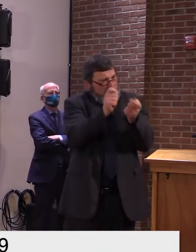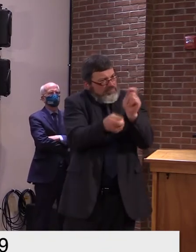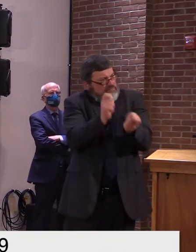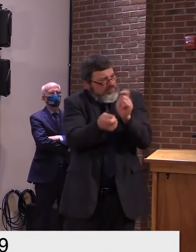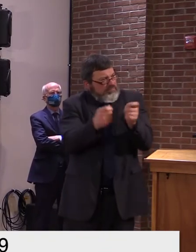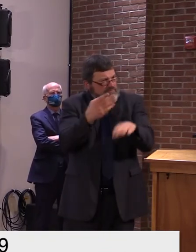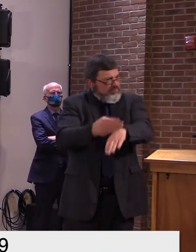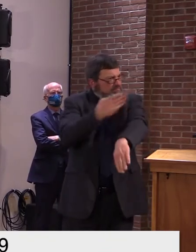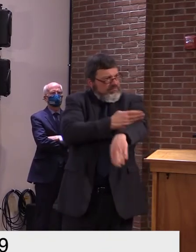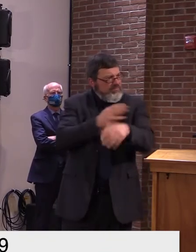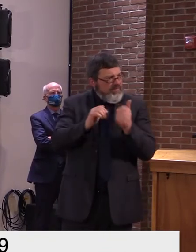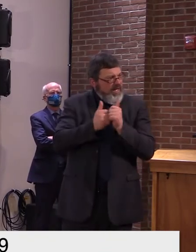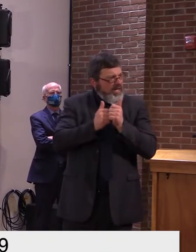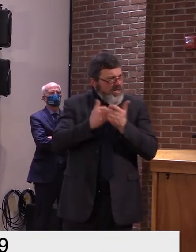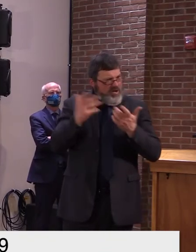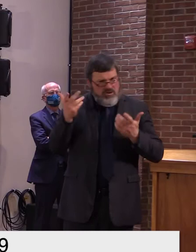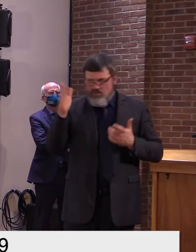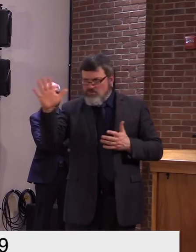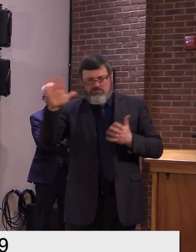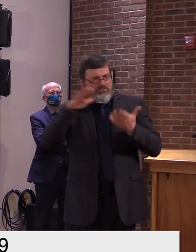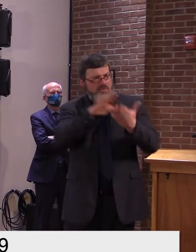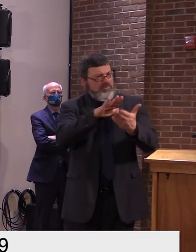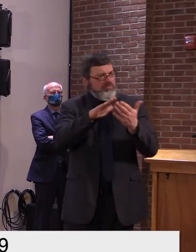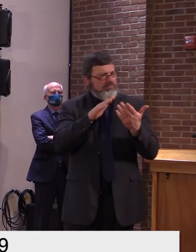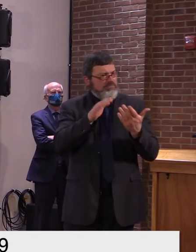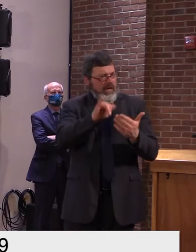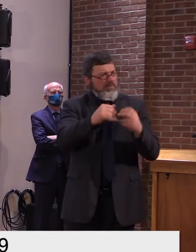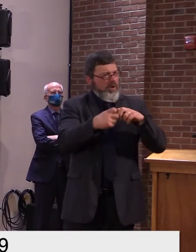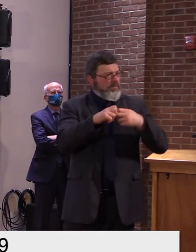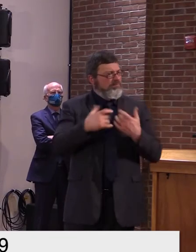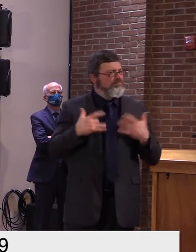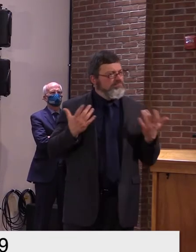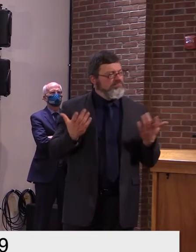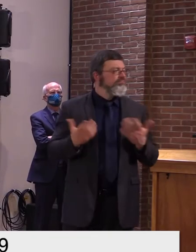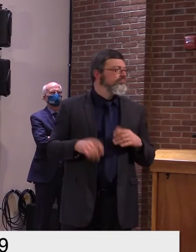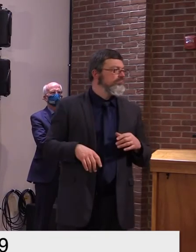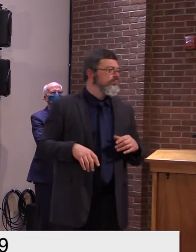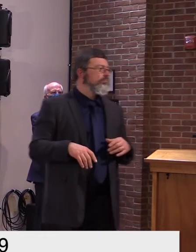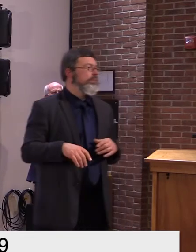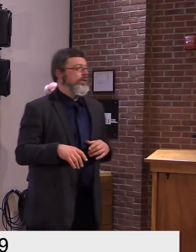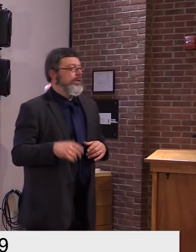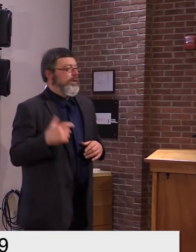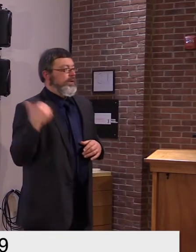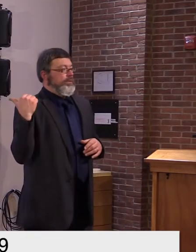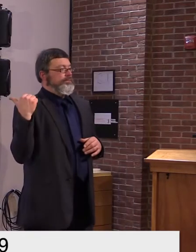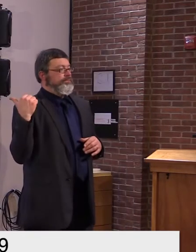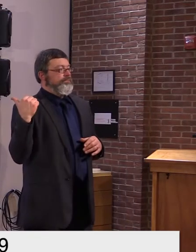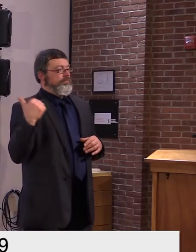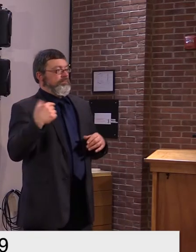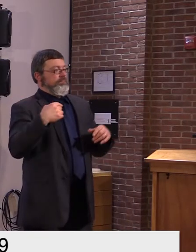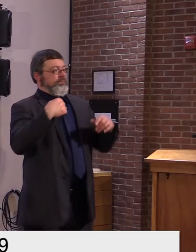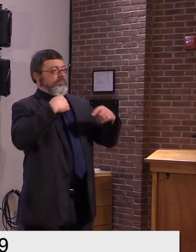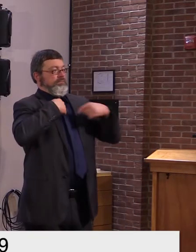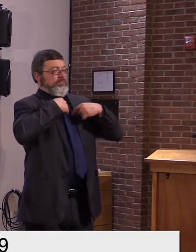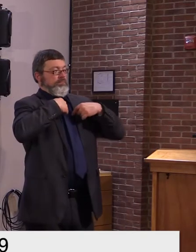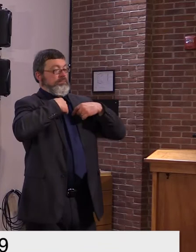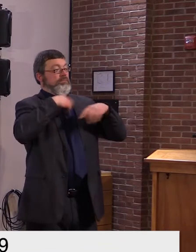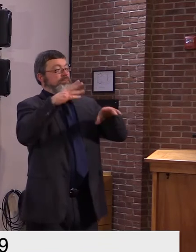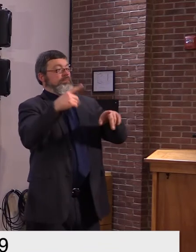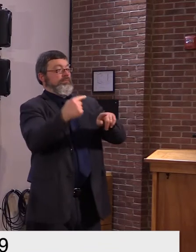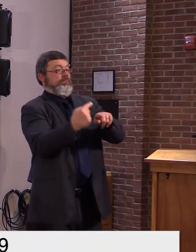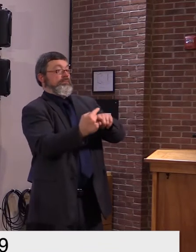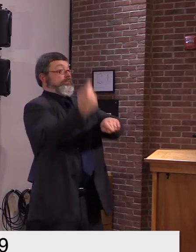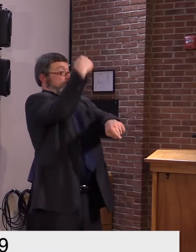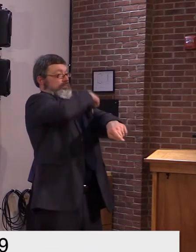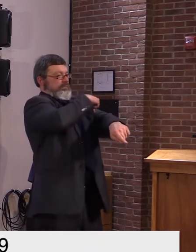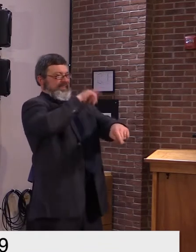Yeah, let me just go back to the original, the UPS case previous to this, and that was the